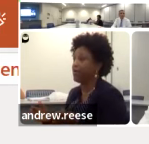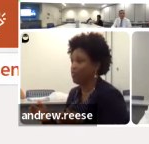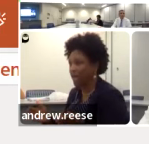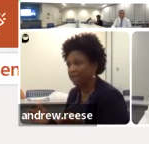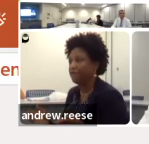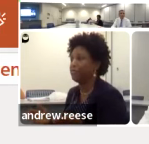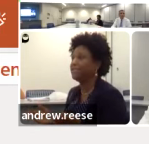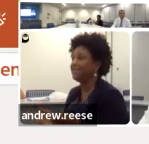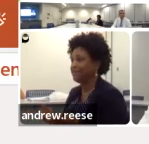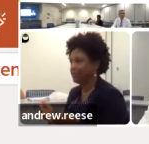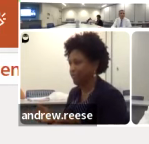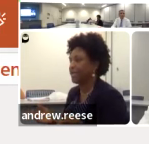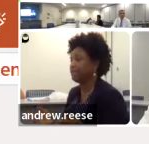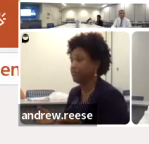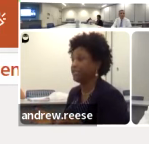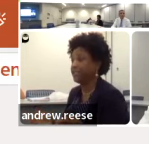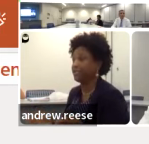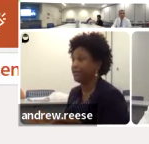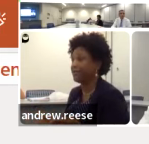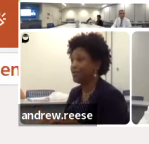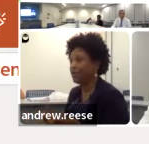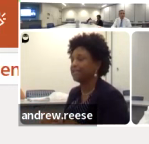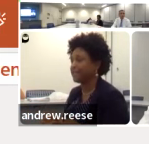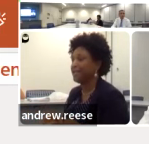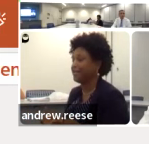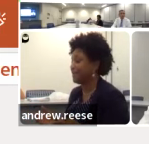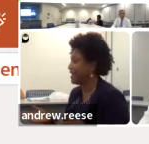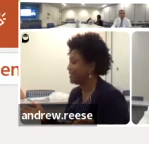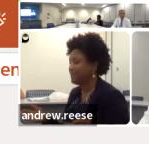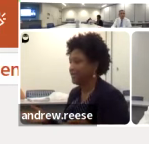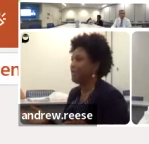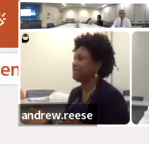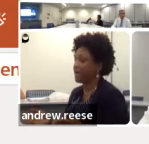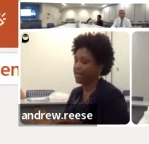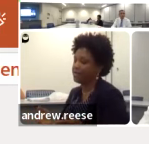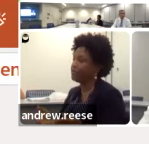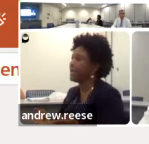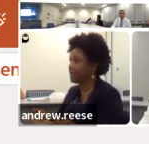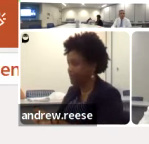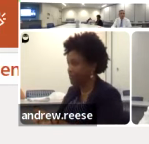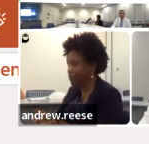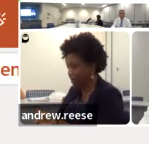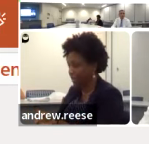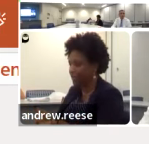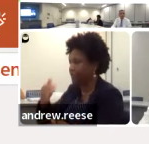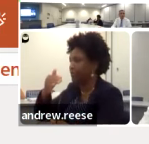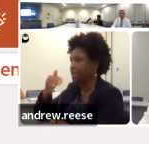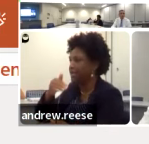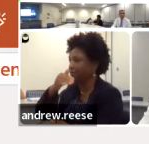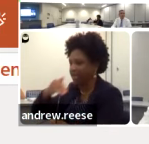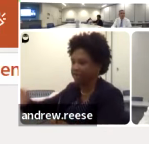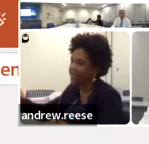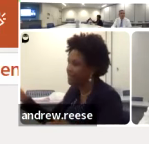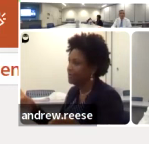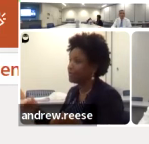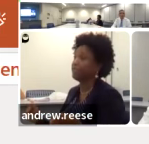people are well informed to make informed decision, understanding that the mere fact that you start working does not mean